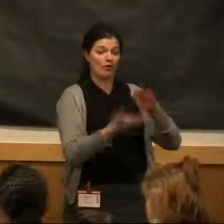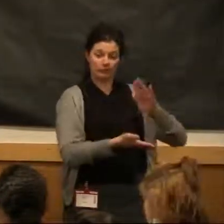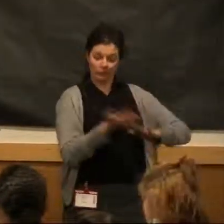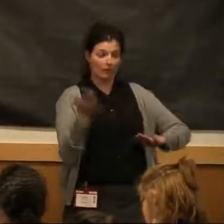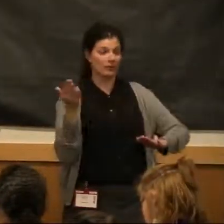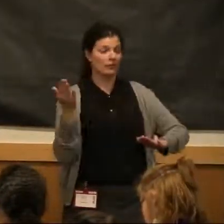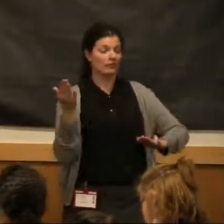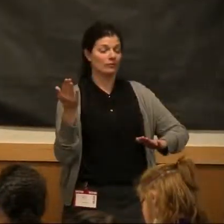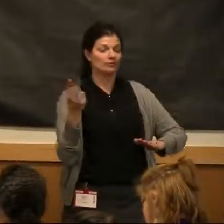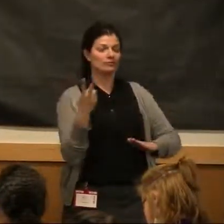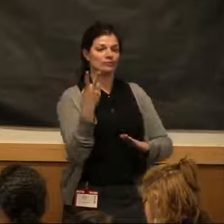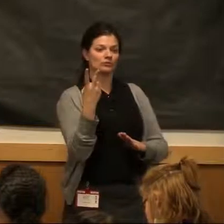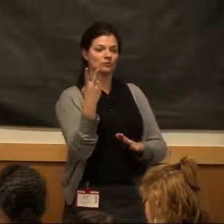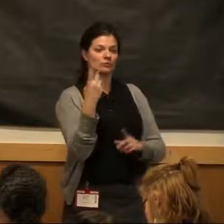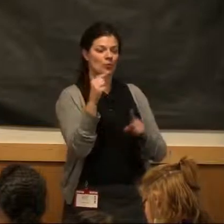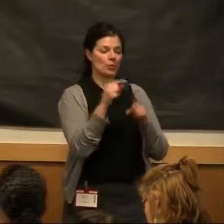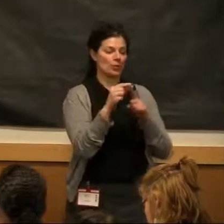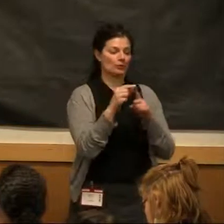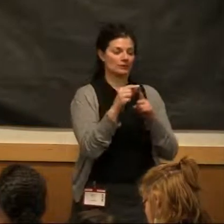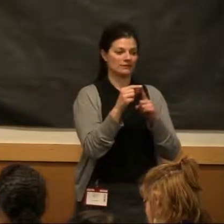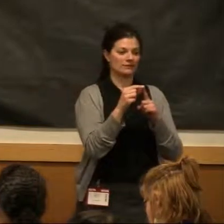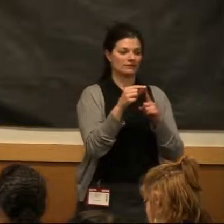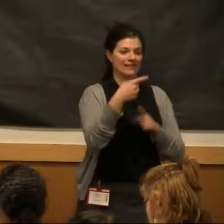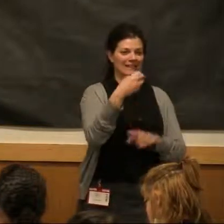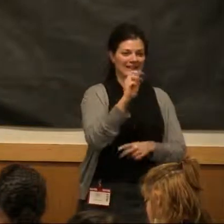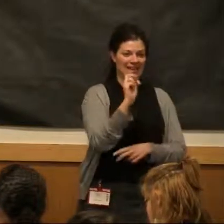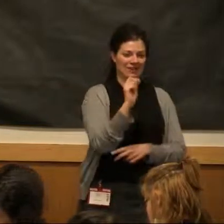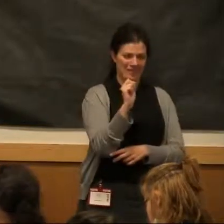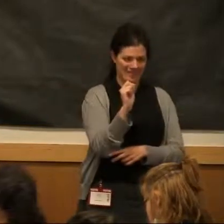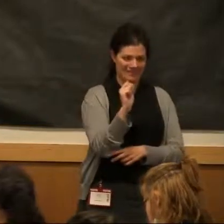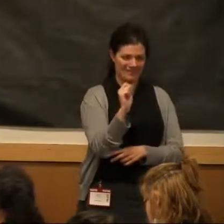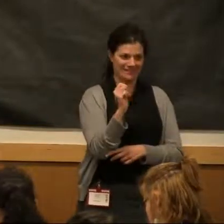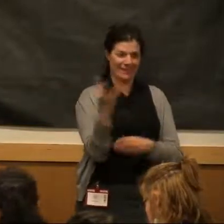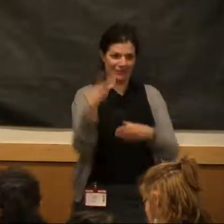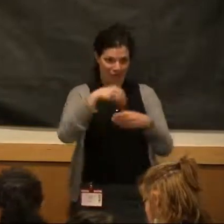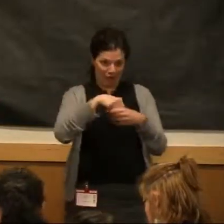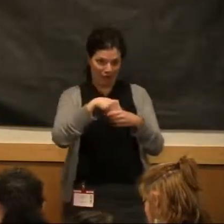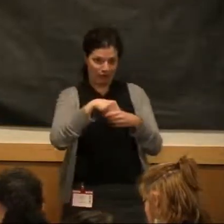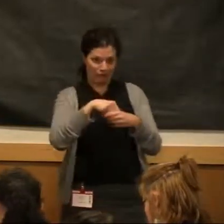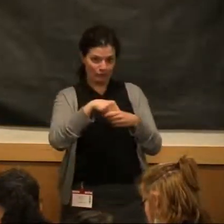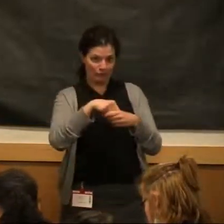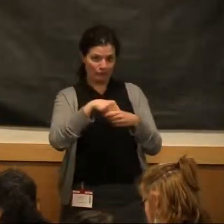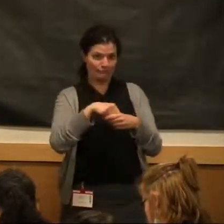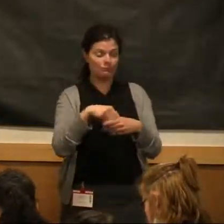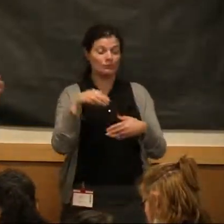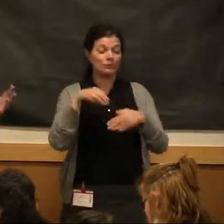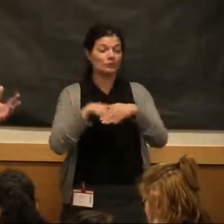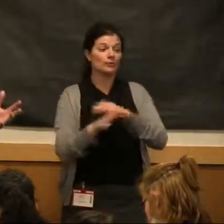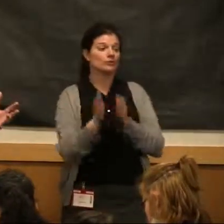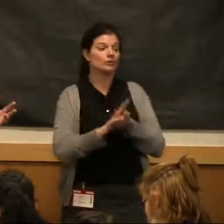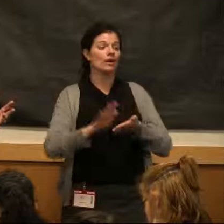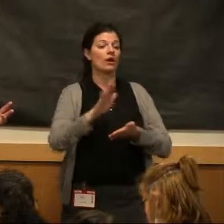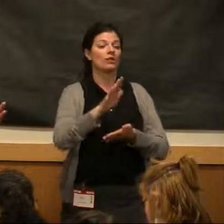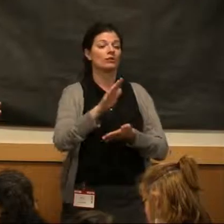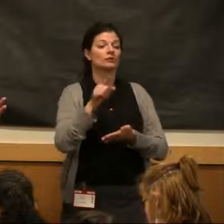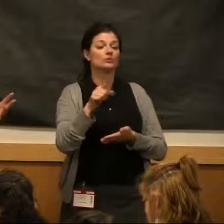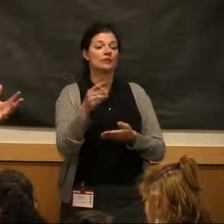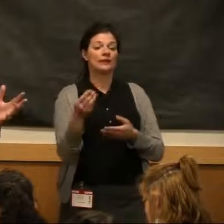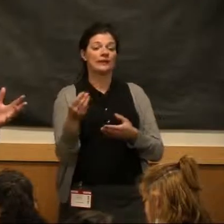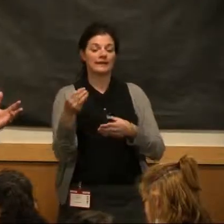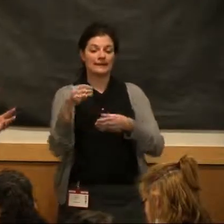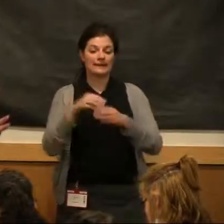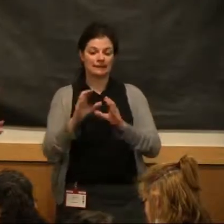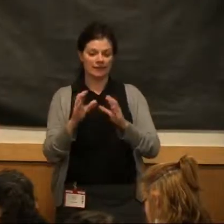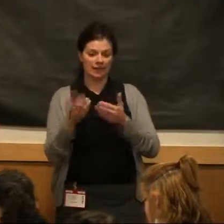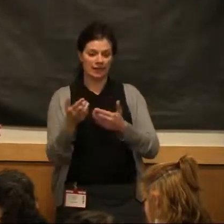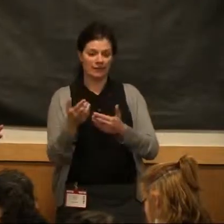words: get involved. When you go to college, you are in class for